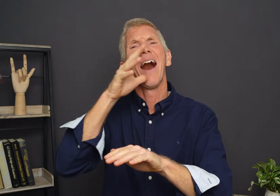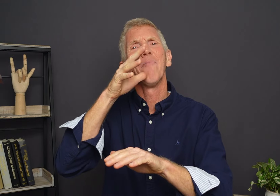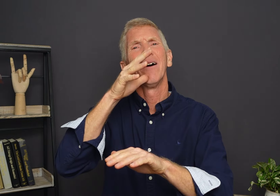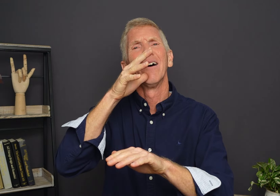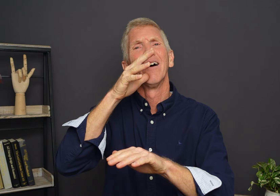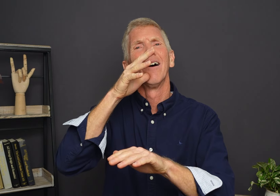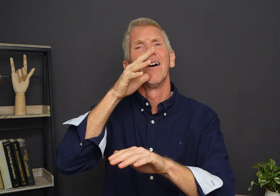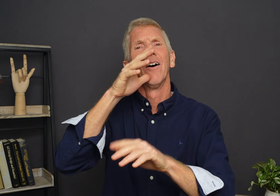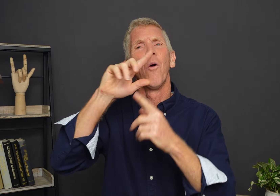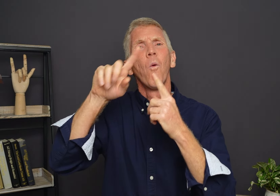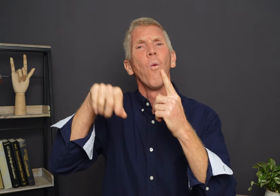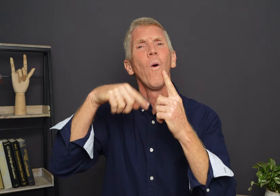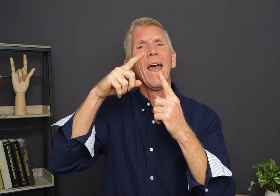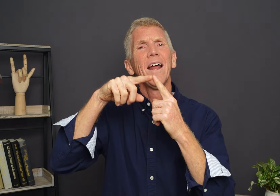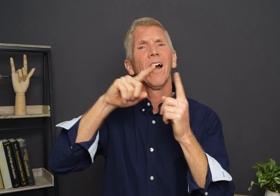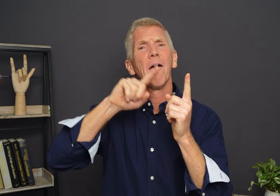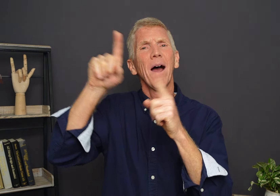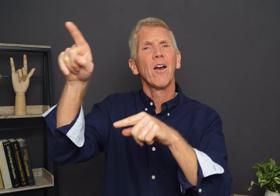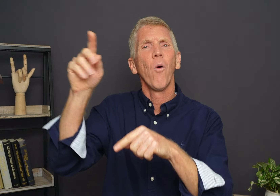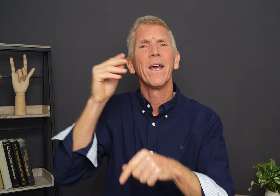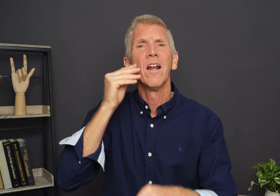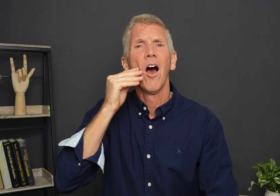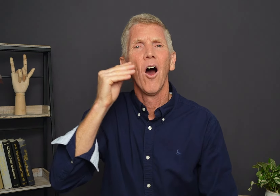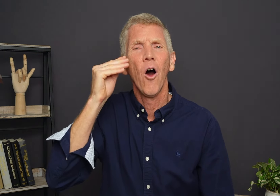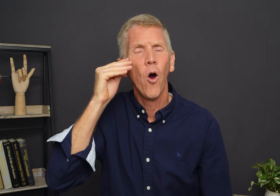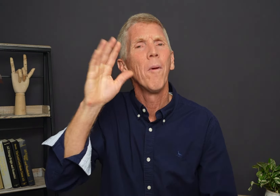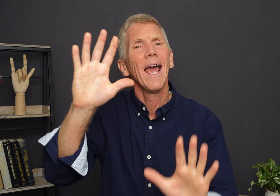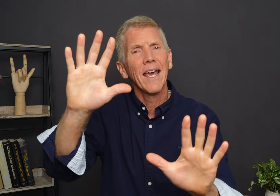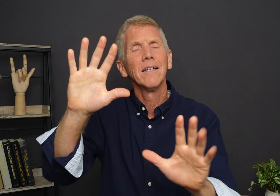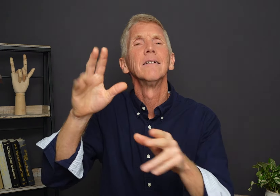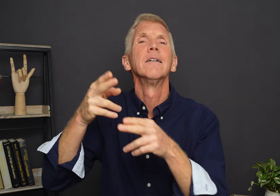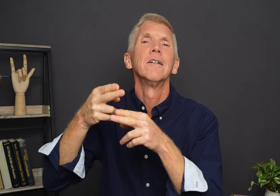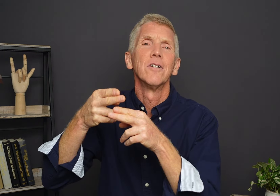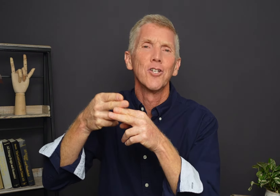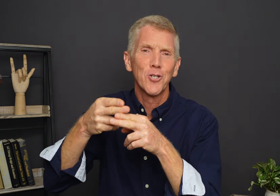Mom, when am I going home? Hey, soon.